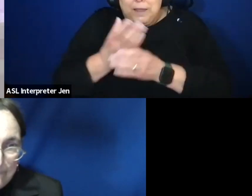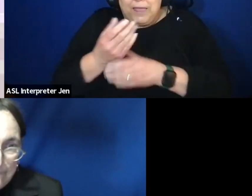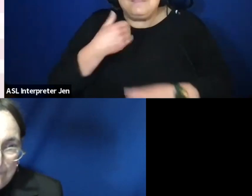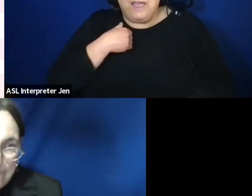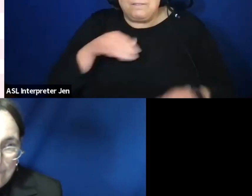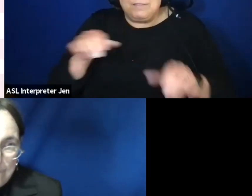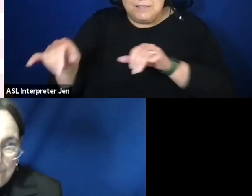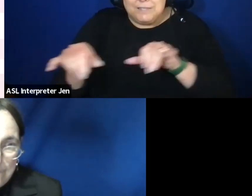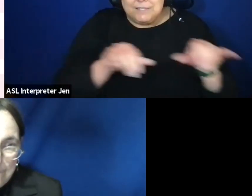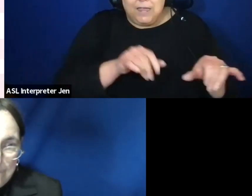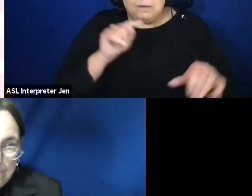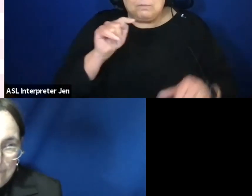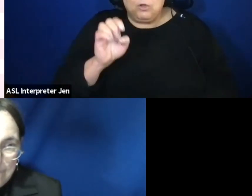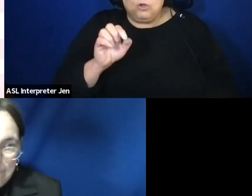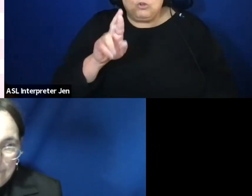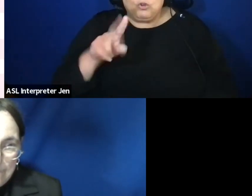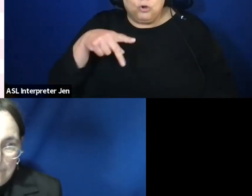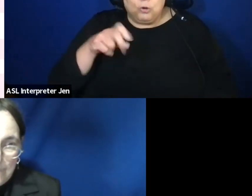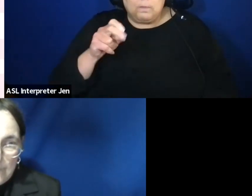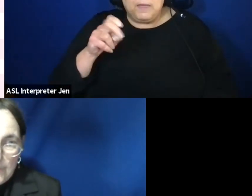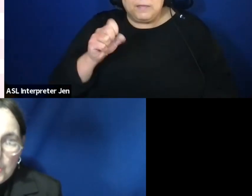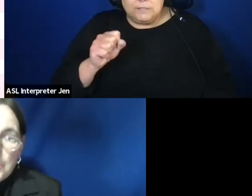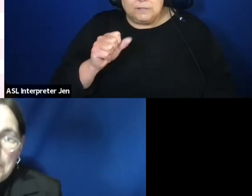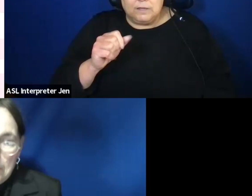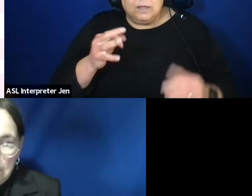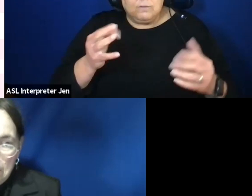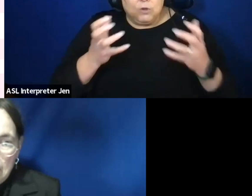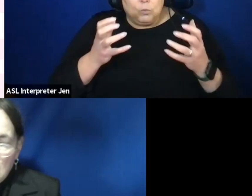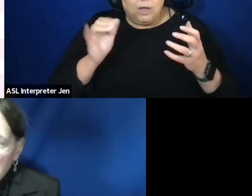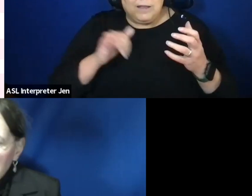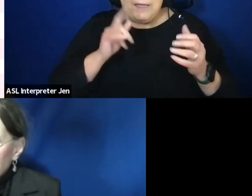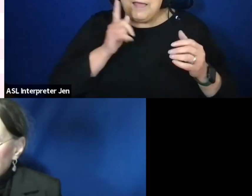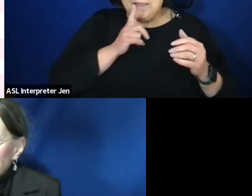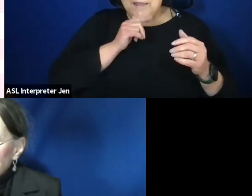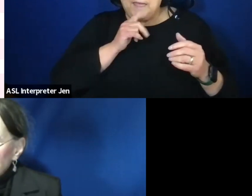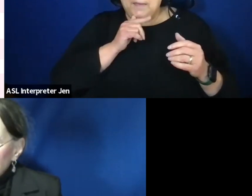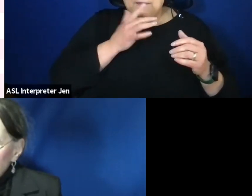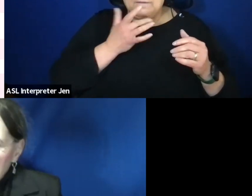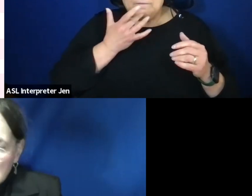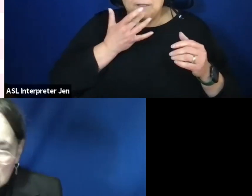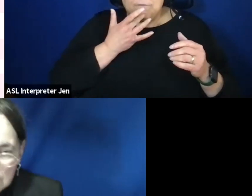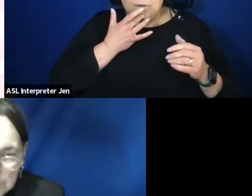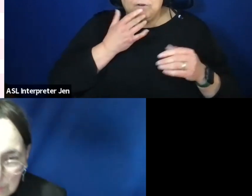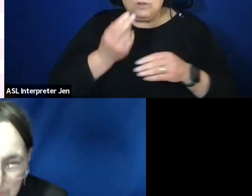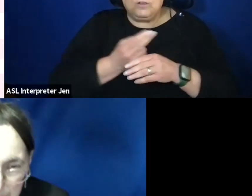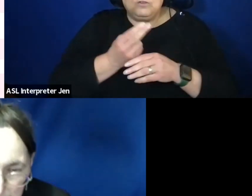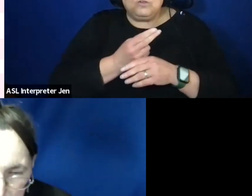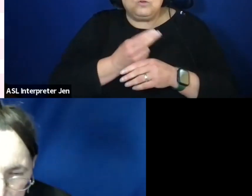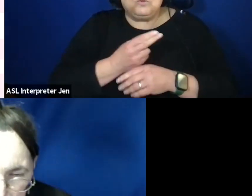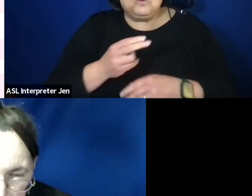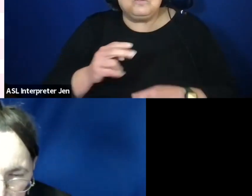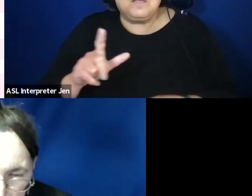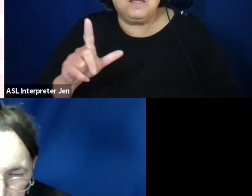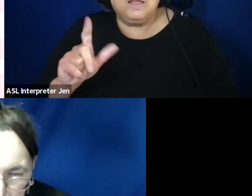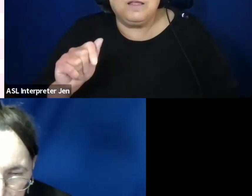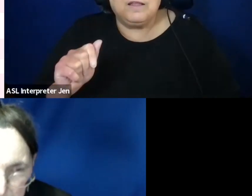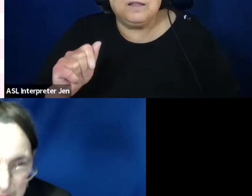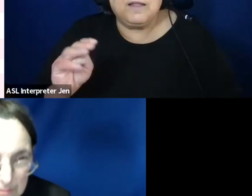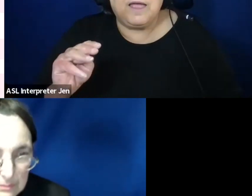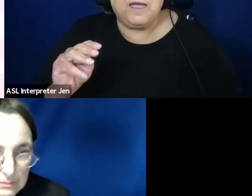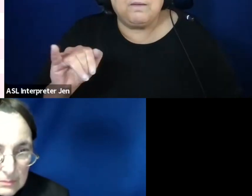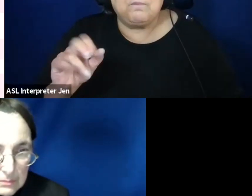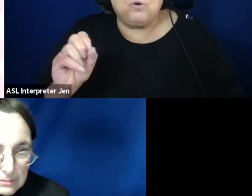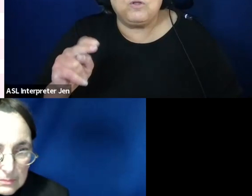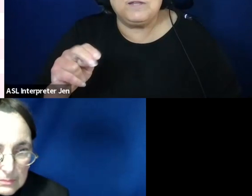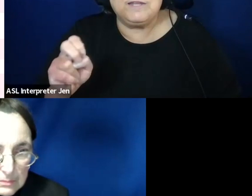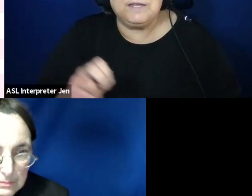terpenes. These are different terpenes. If you want like a lemony flavor, you go with limonene, which is over here. You have that in wine grapes, you have it in lemons, you have it in